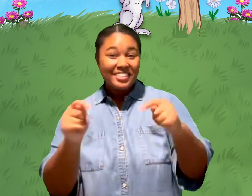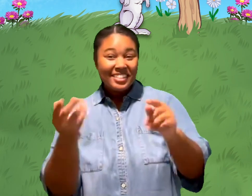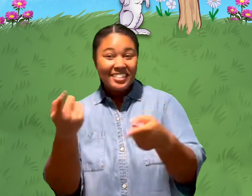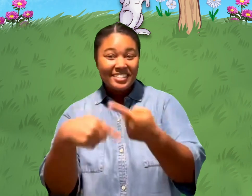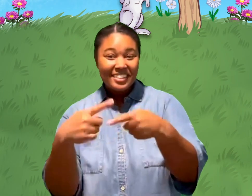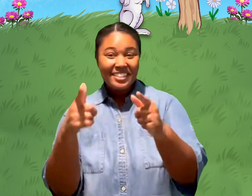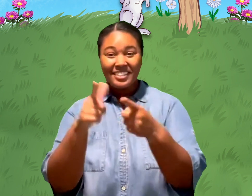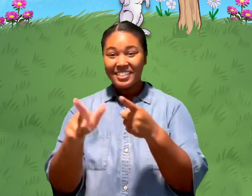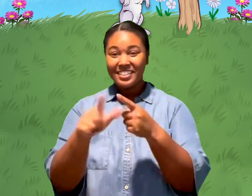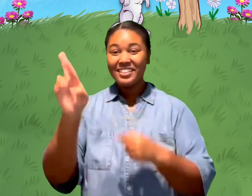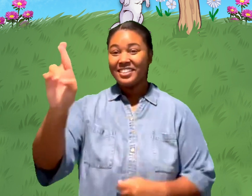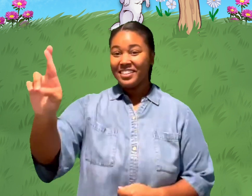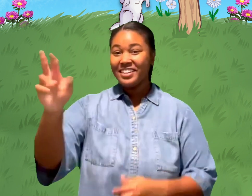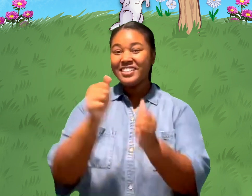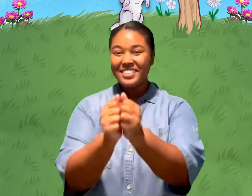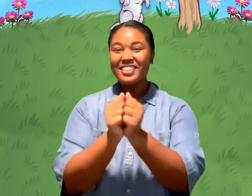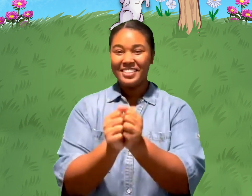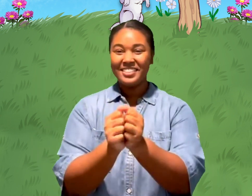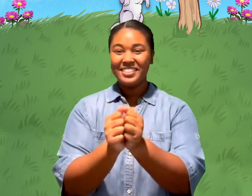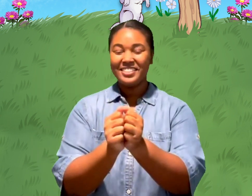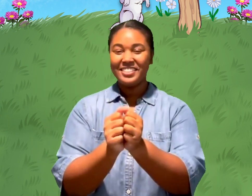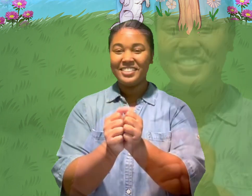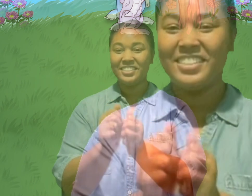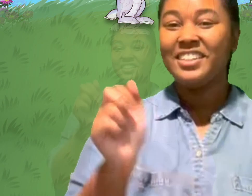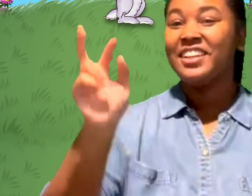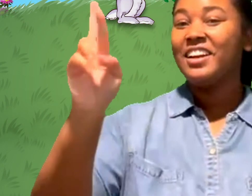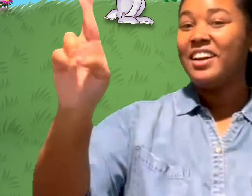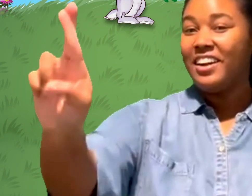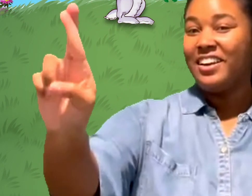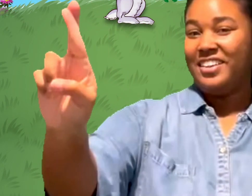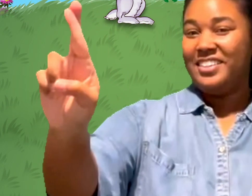Let's try citing the letter R together. R.